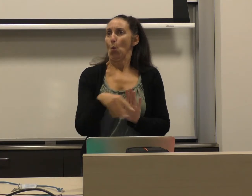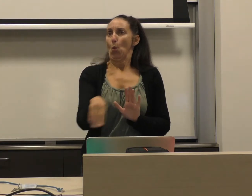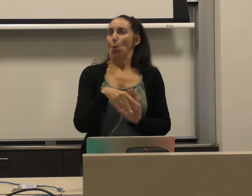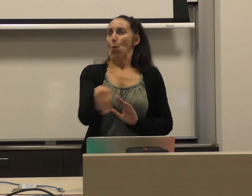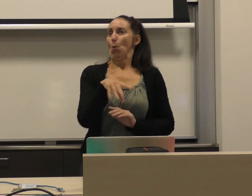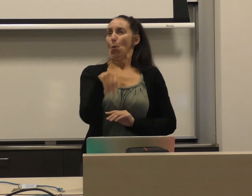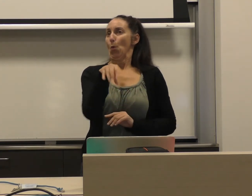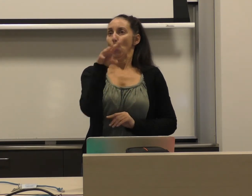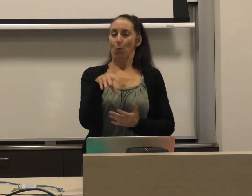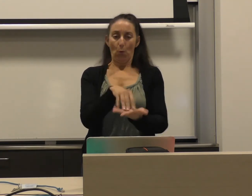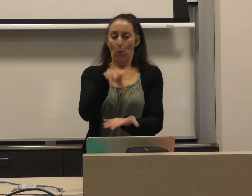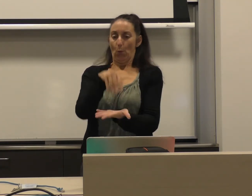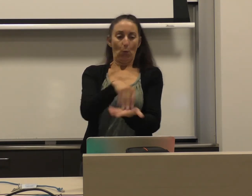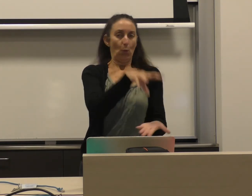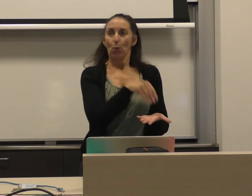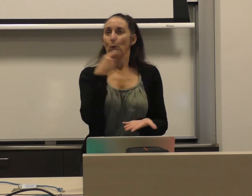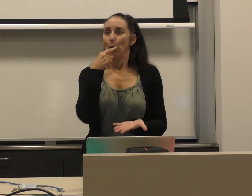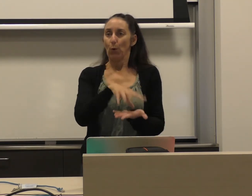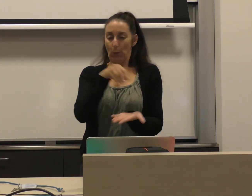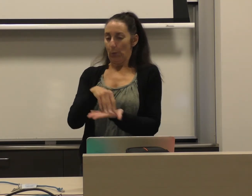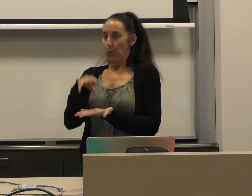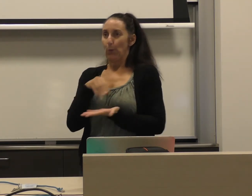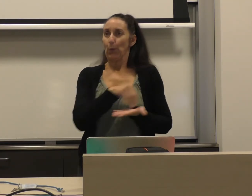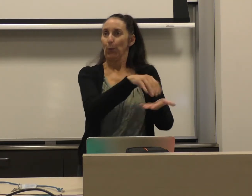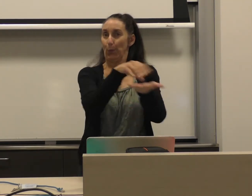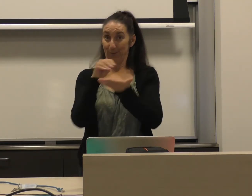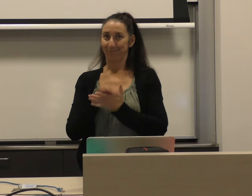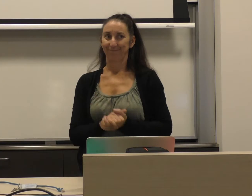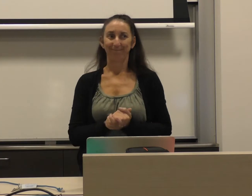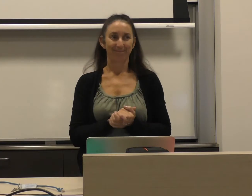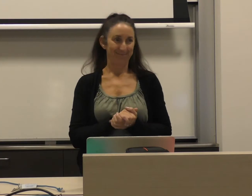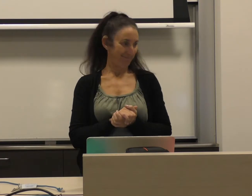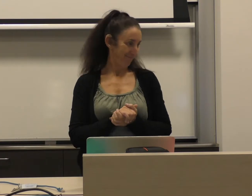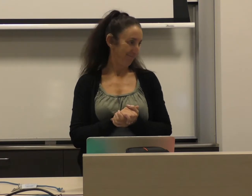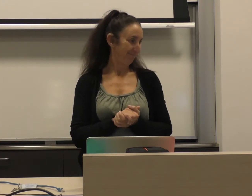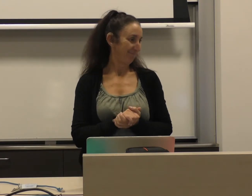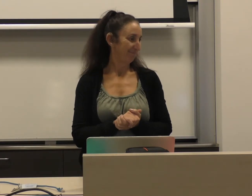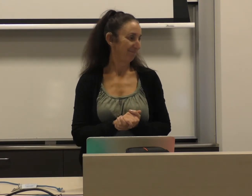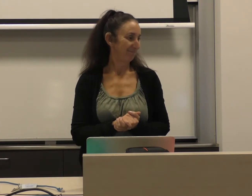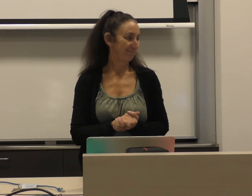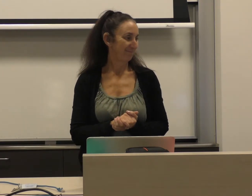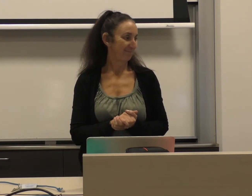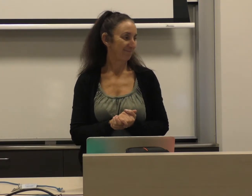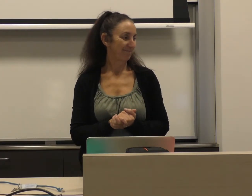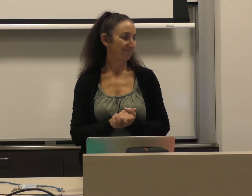If you're vacuuming your house, your mouth goes like this, you're sucking in air.